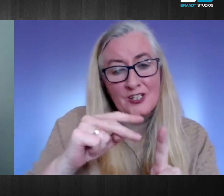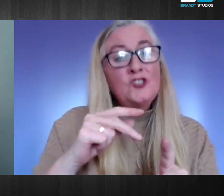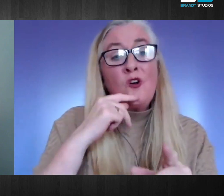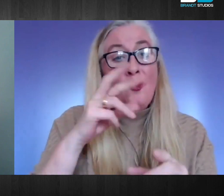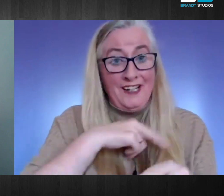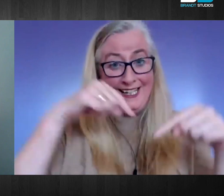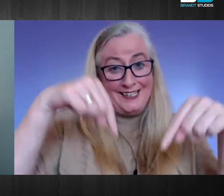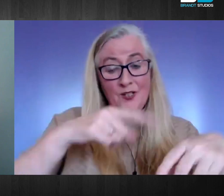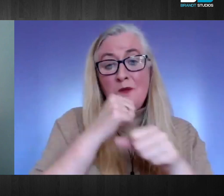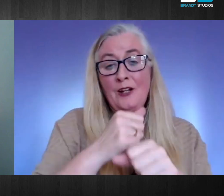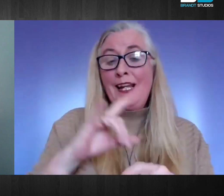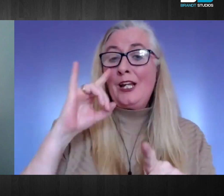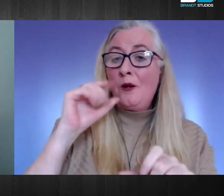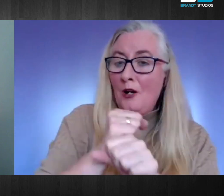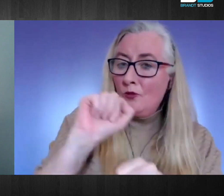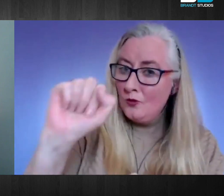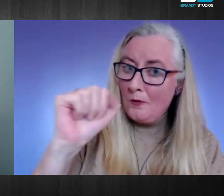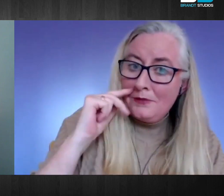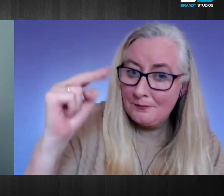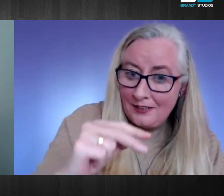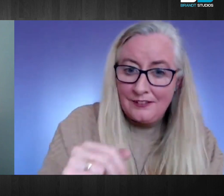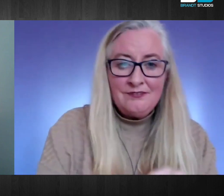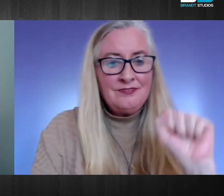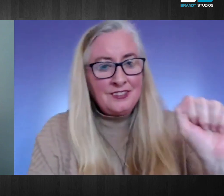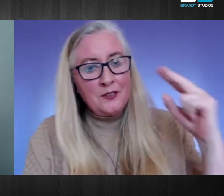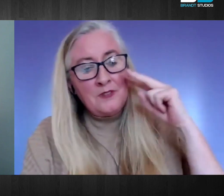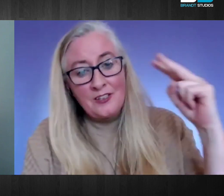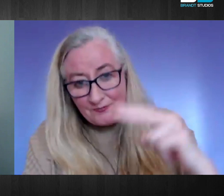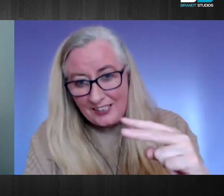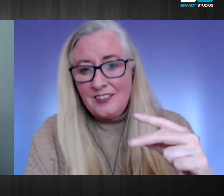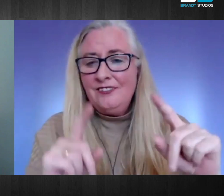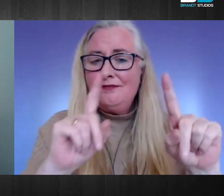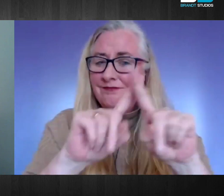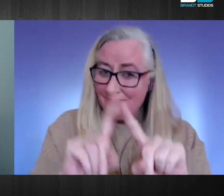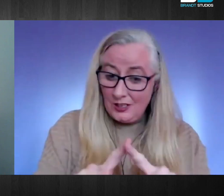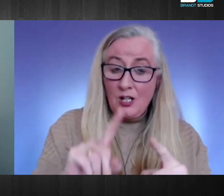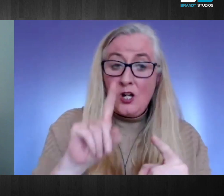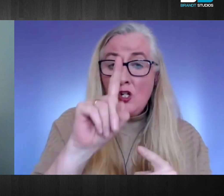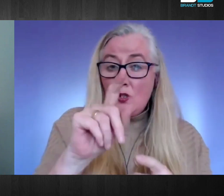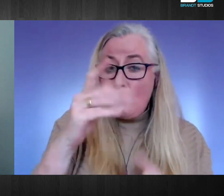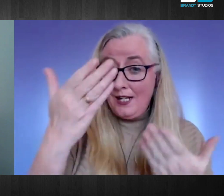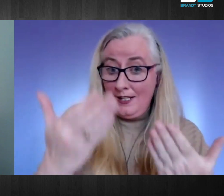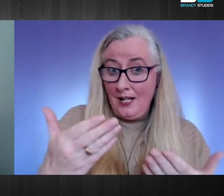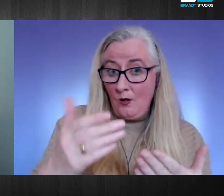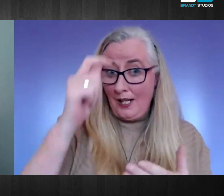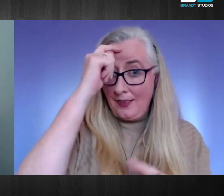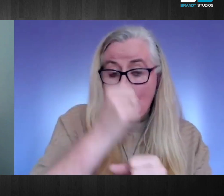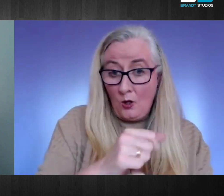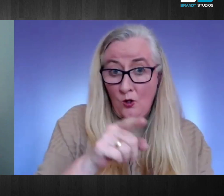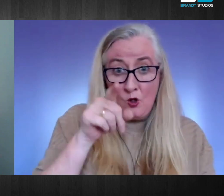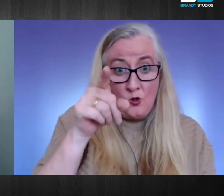there's certainly a learning in it. I suppose my other question would be, given how strong you are in supporting